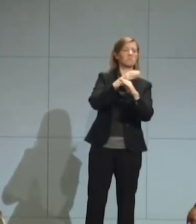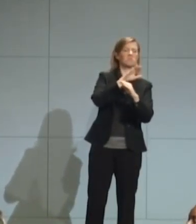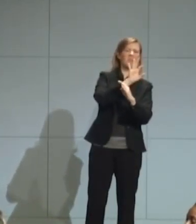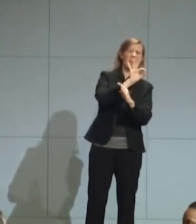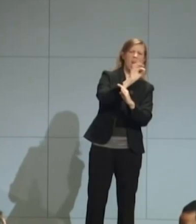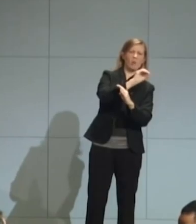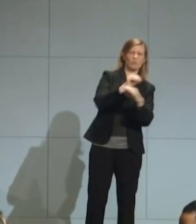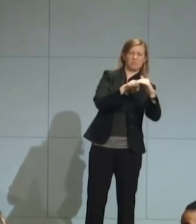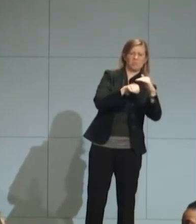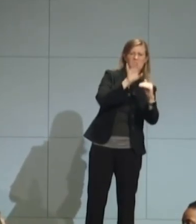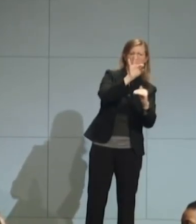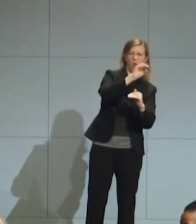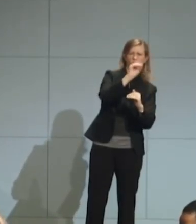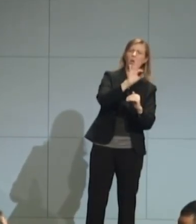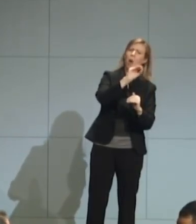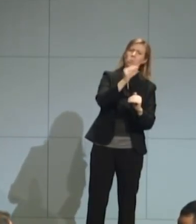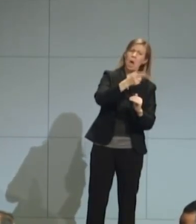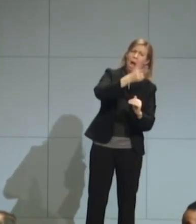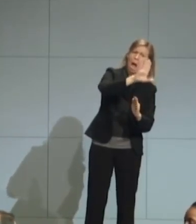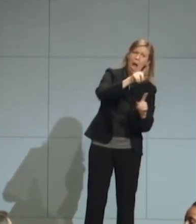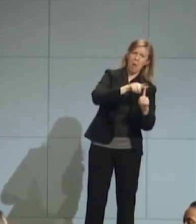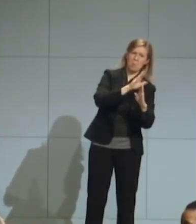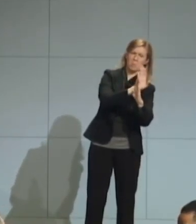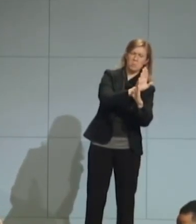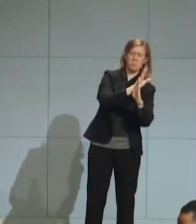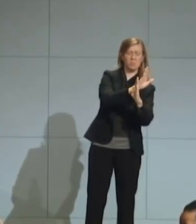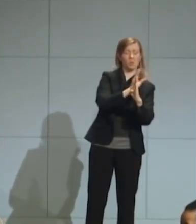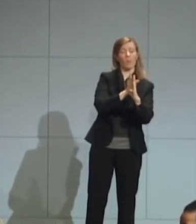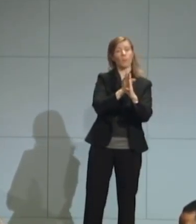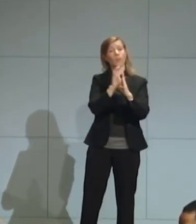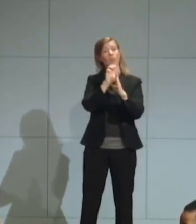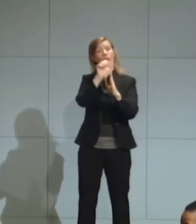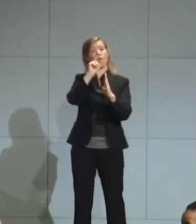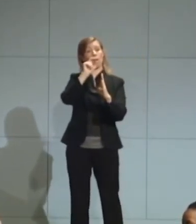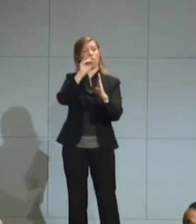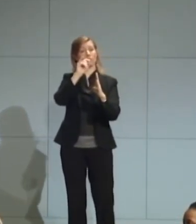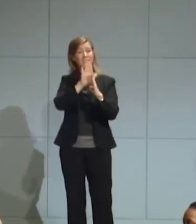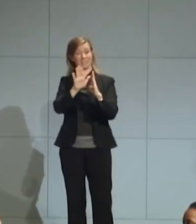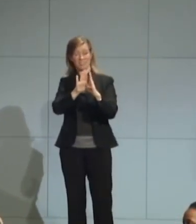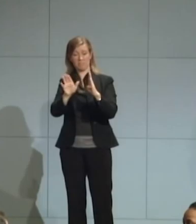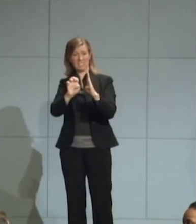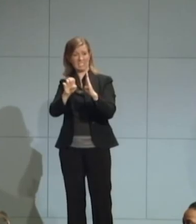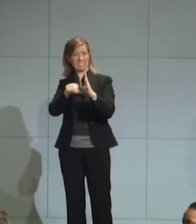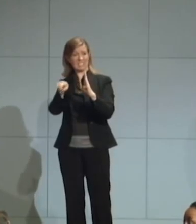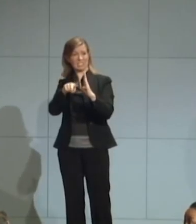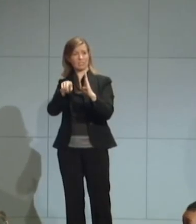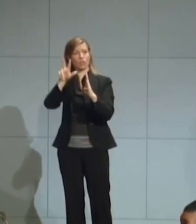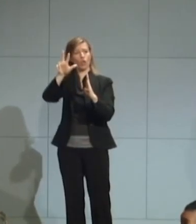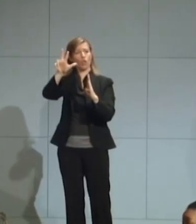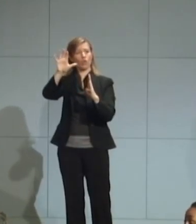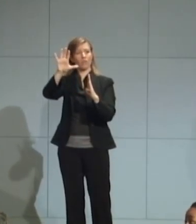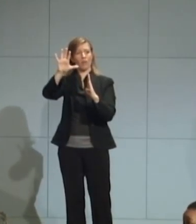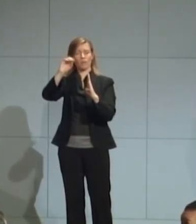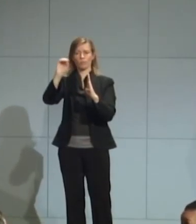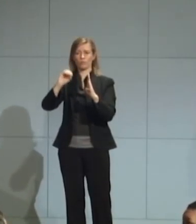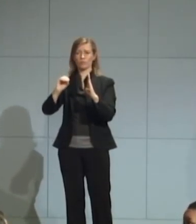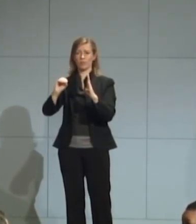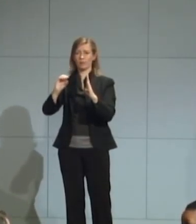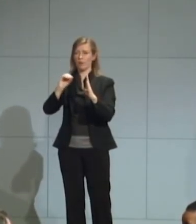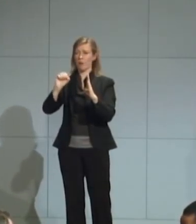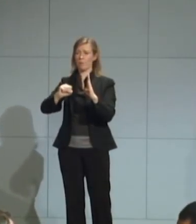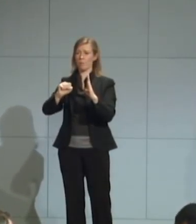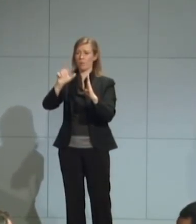of resources from people of color to white folks. So the Homestead Act is passed, gives out